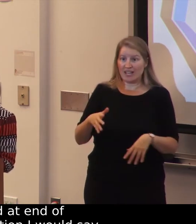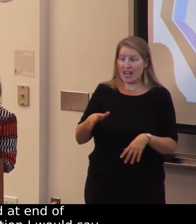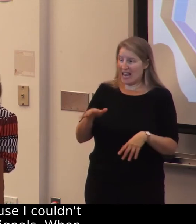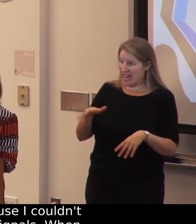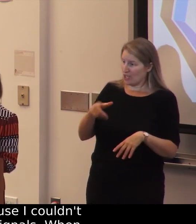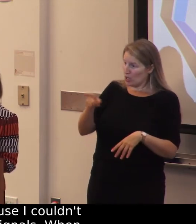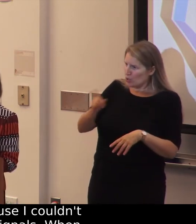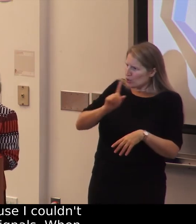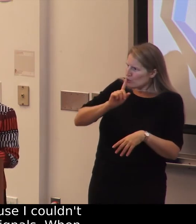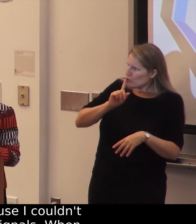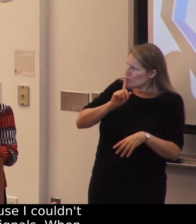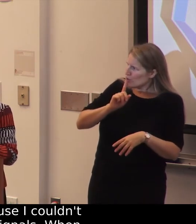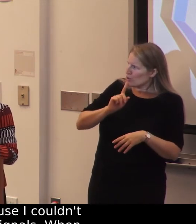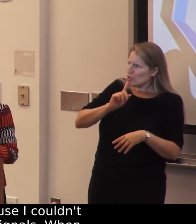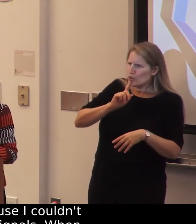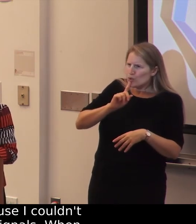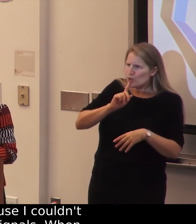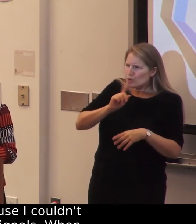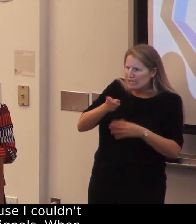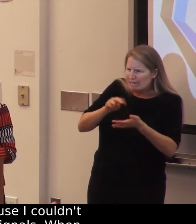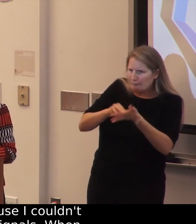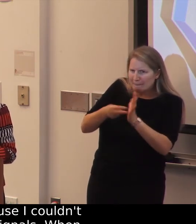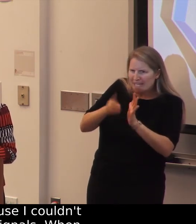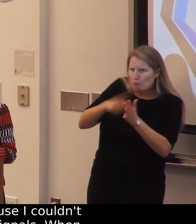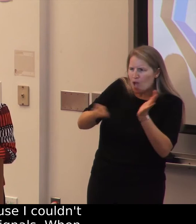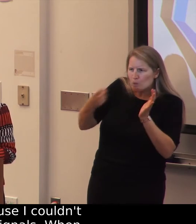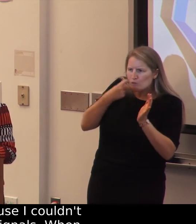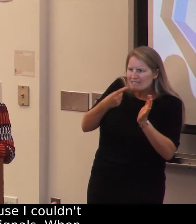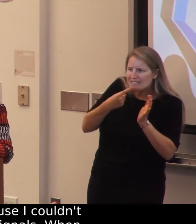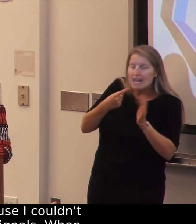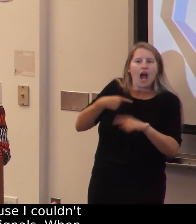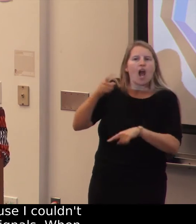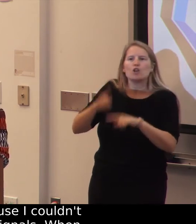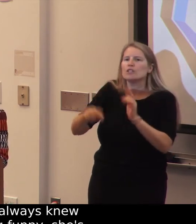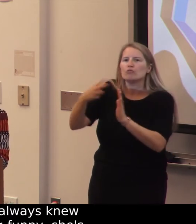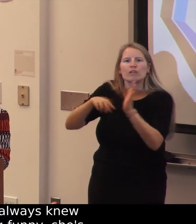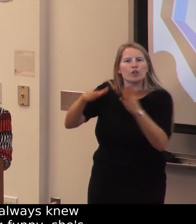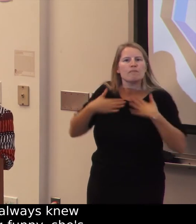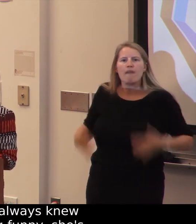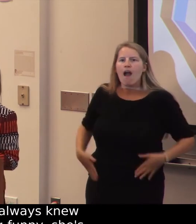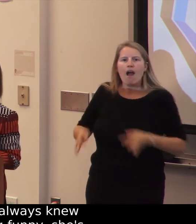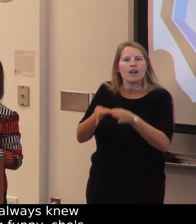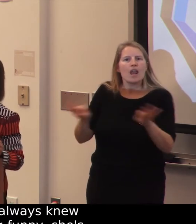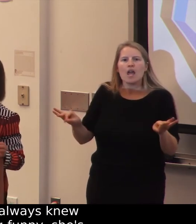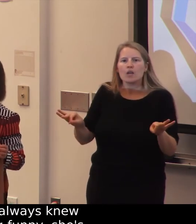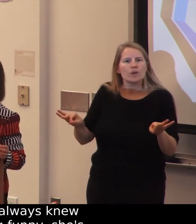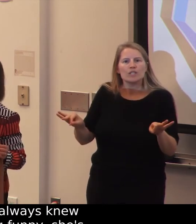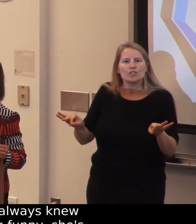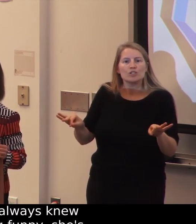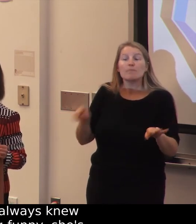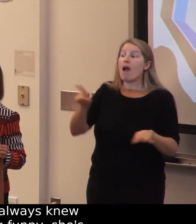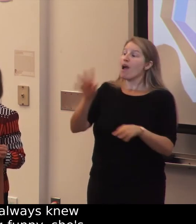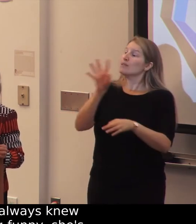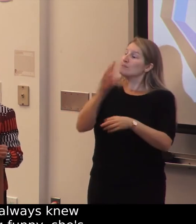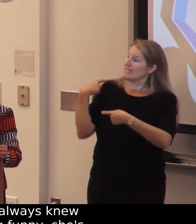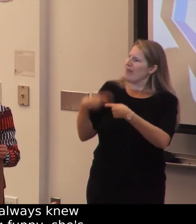mean that? Because I couldn't read her signals, right? When we were speaking in Spanish, I always knew, oh, you know, she's being funny, she's being facetious,